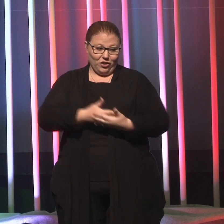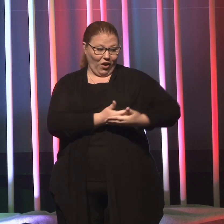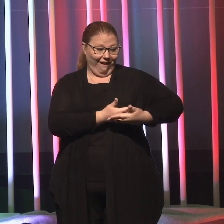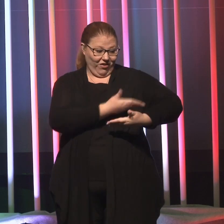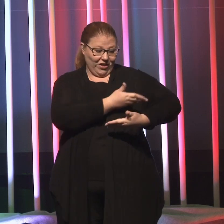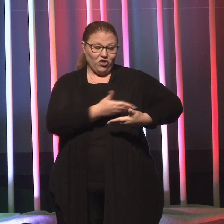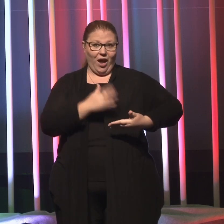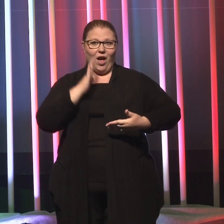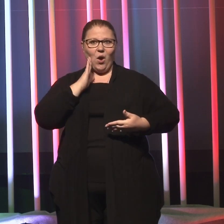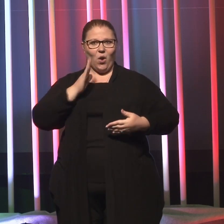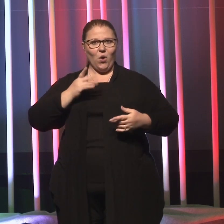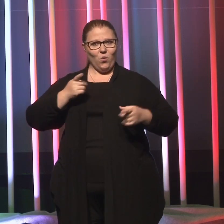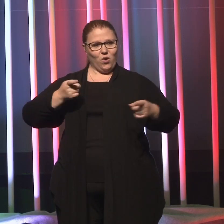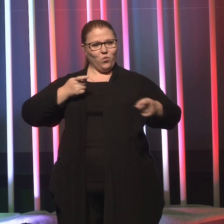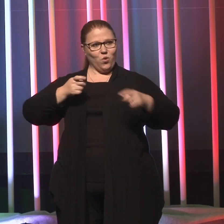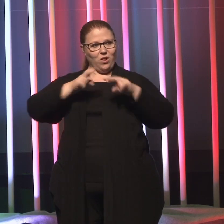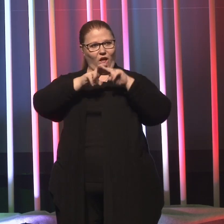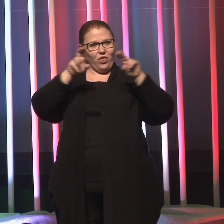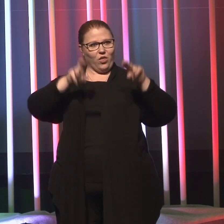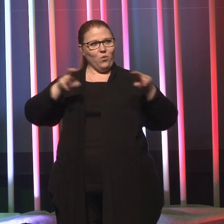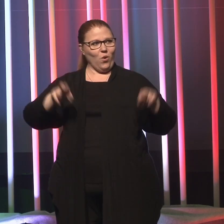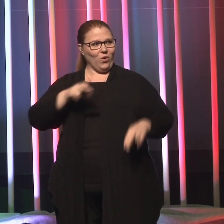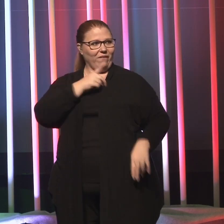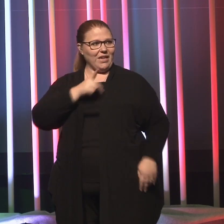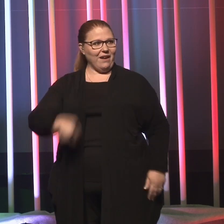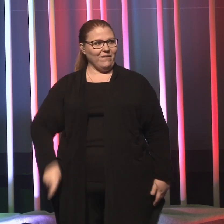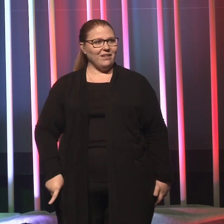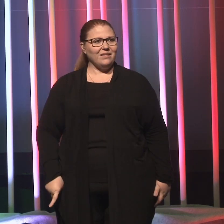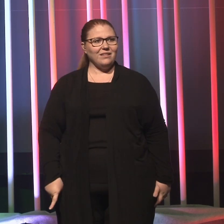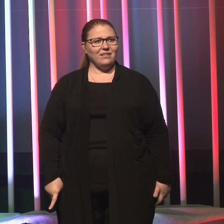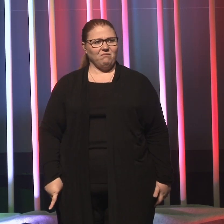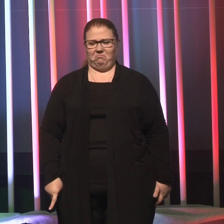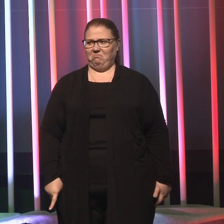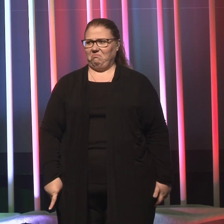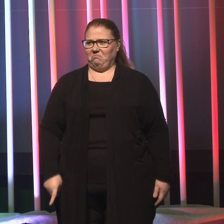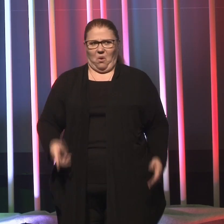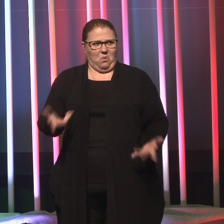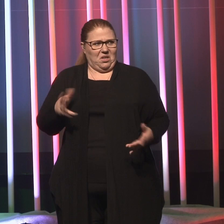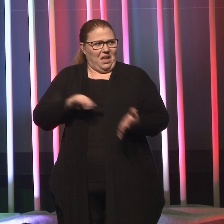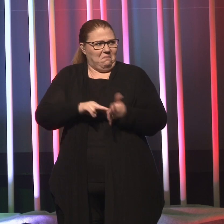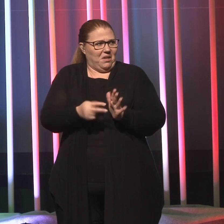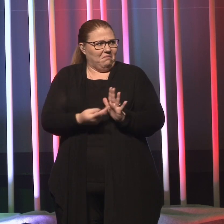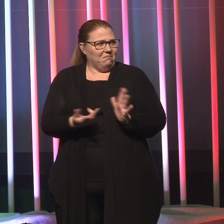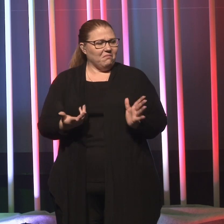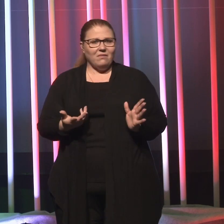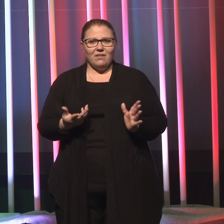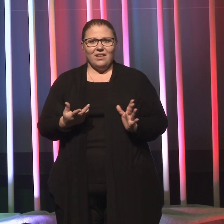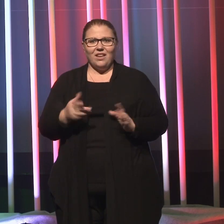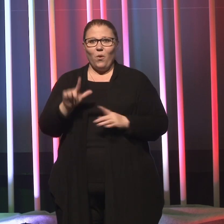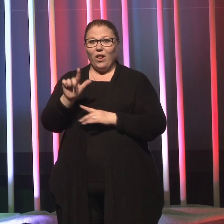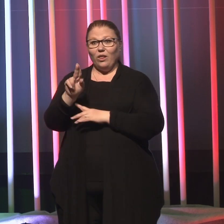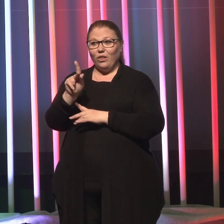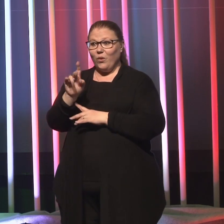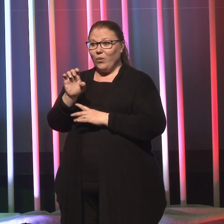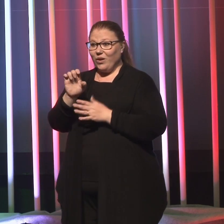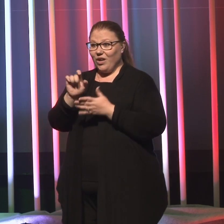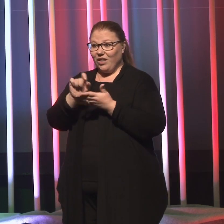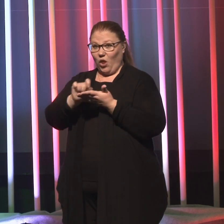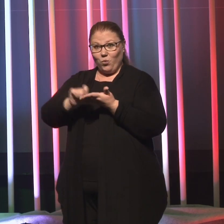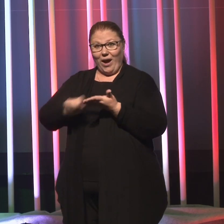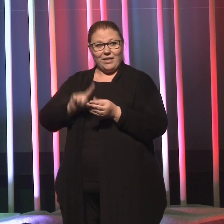child would rule on the throne of David. What does that mean? When Luke writes about